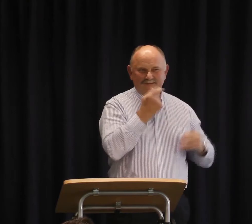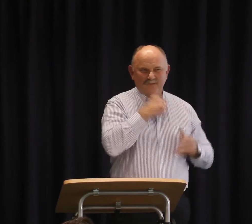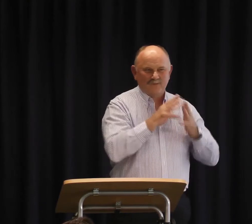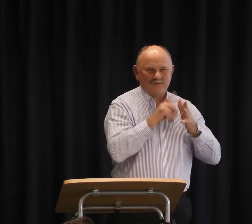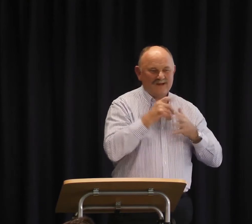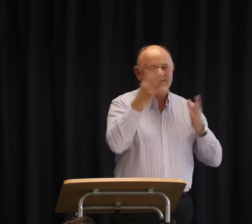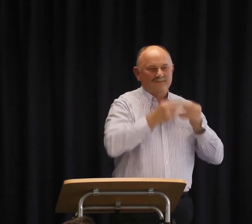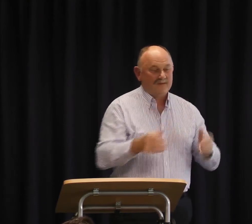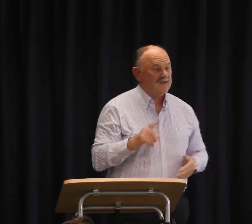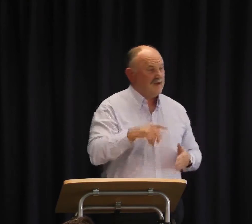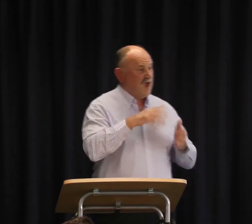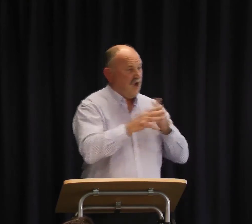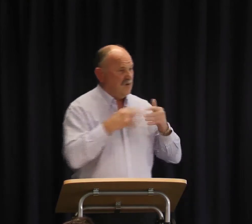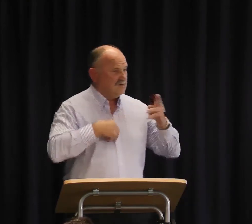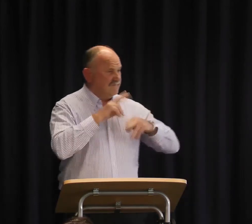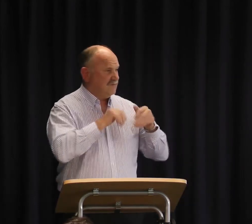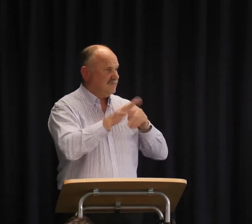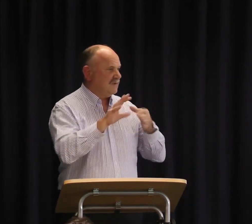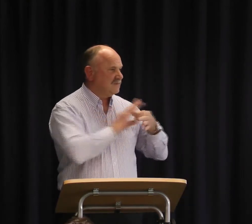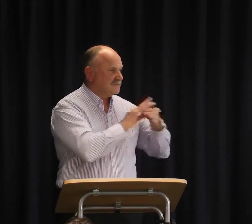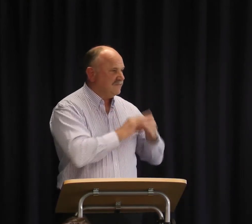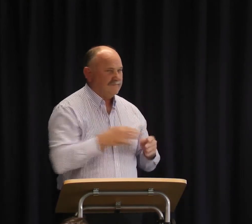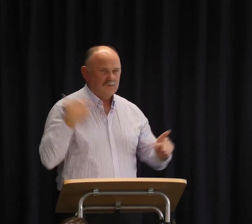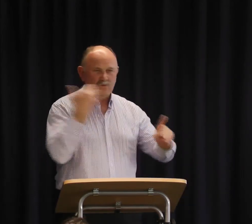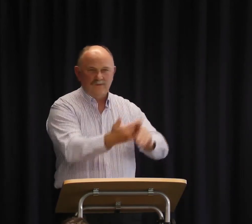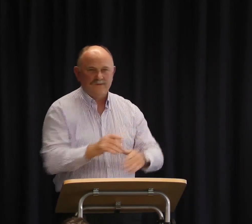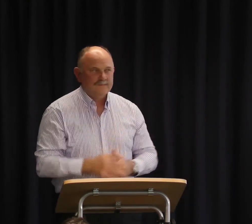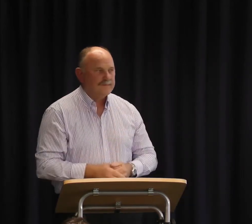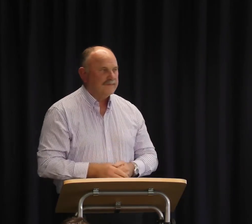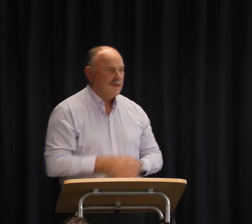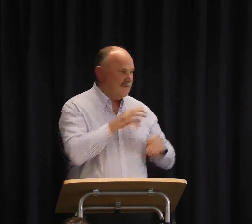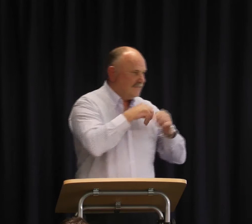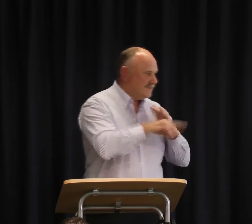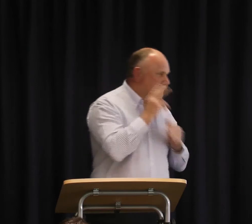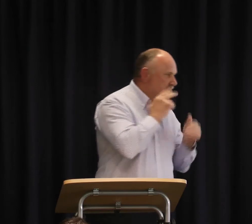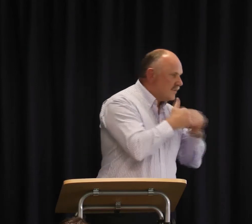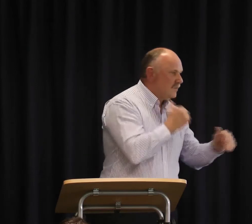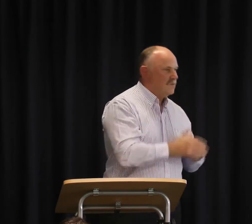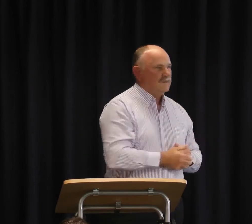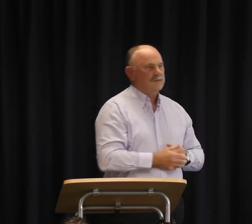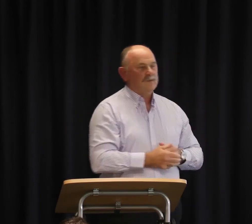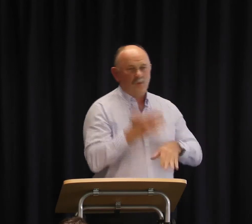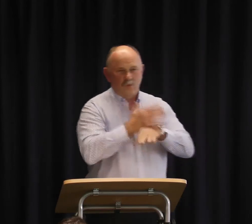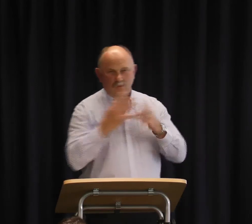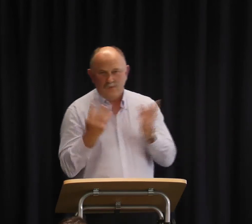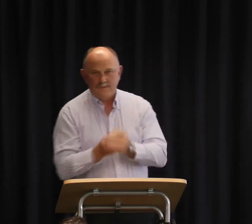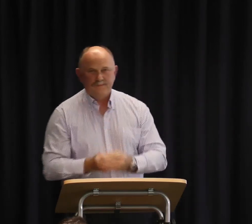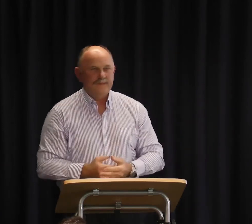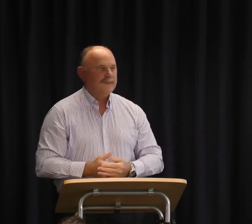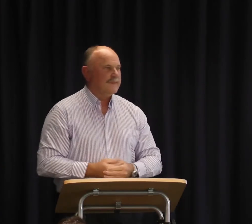So John Lovett wasn't happy with me for a few weeks, but after that we developed a good long-lasting relationship. We worked together in